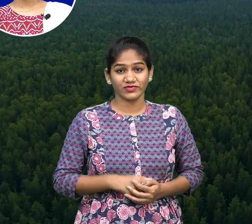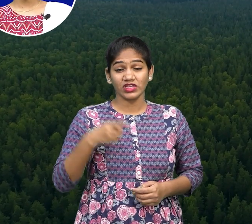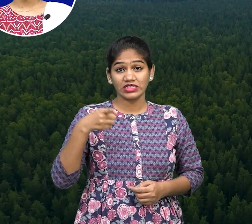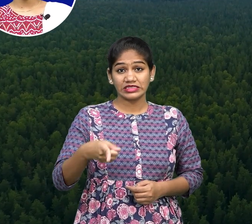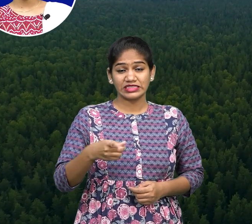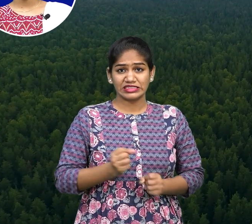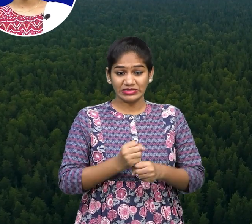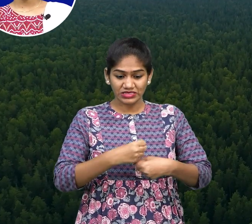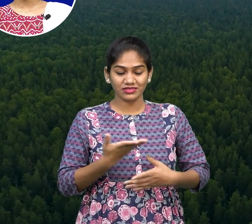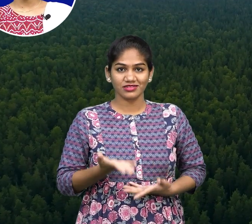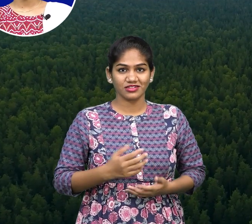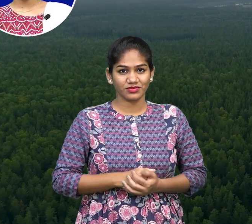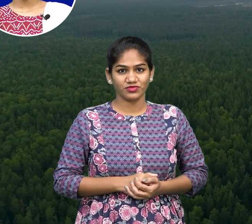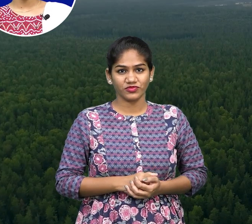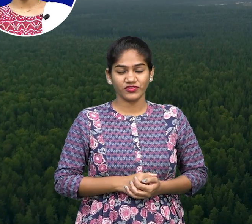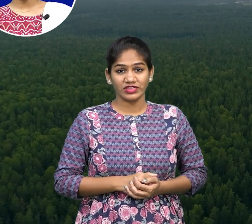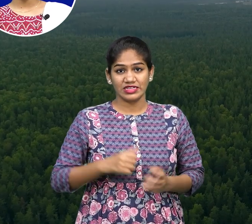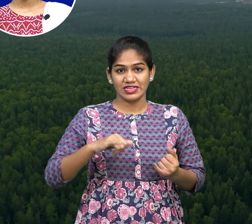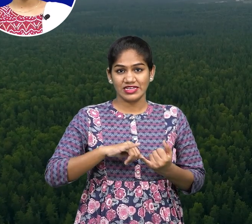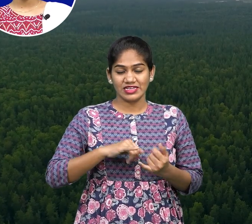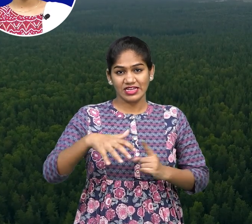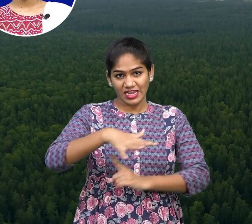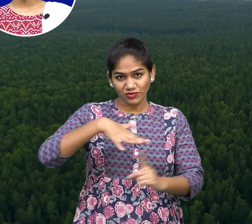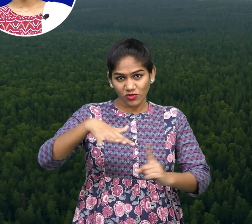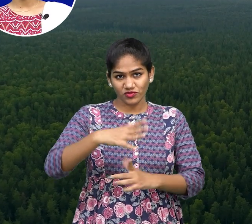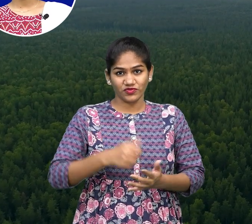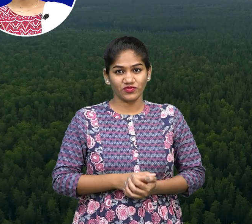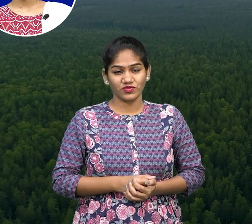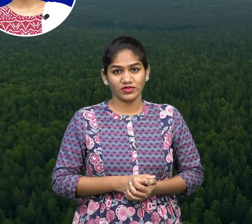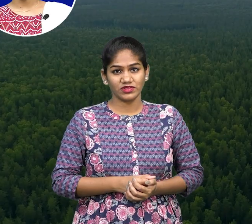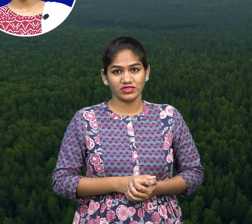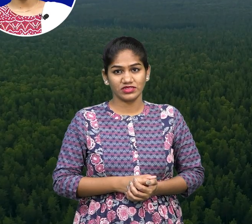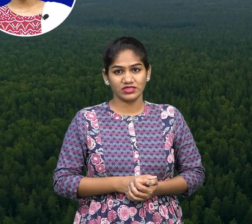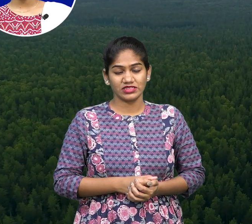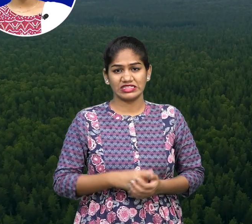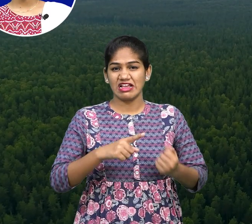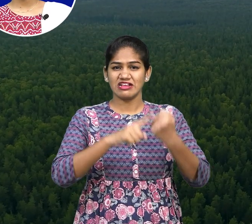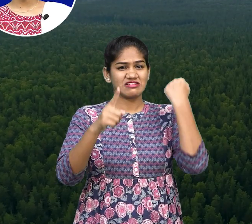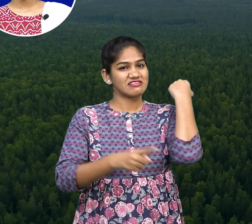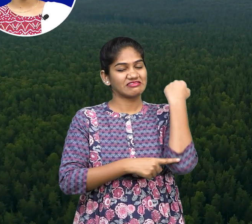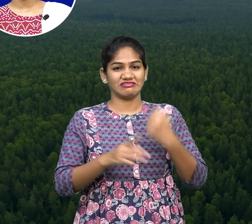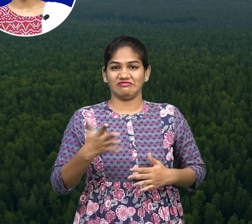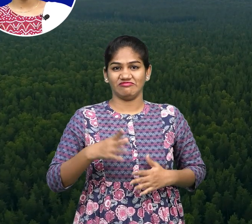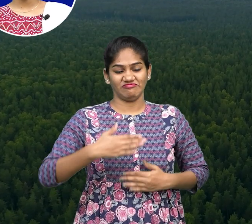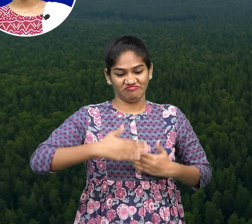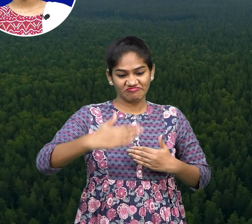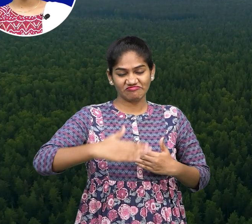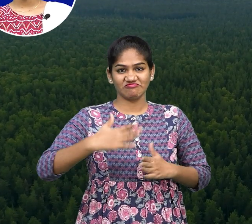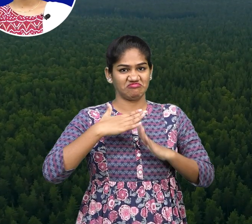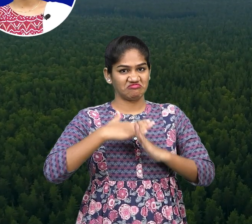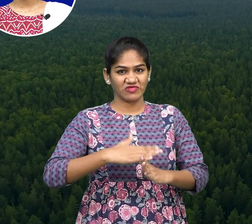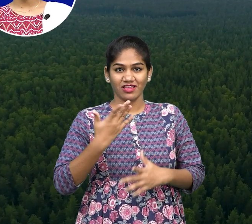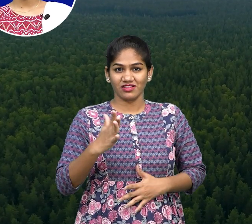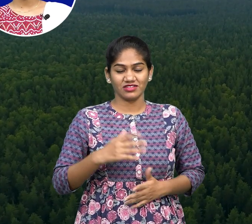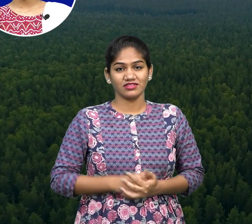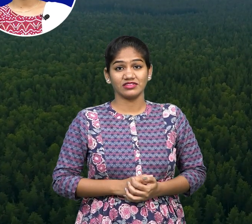This created an atmosphere of unending insecurity